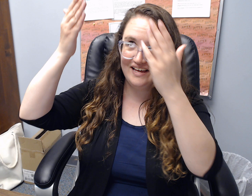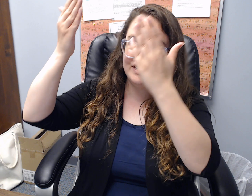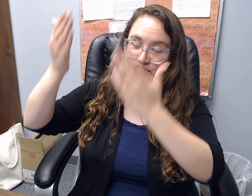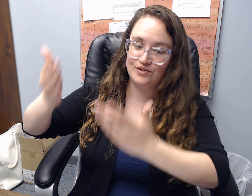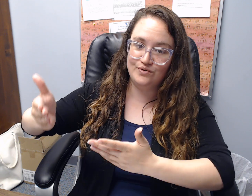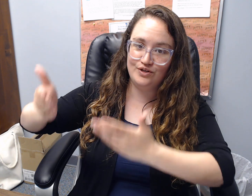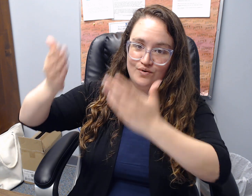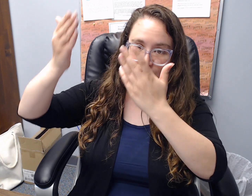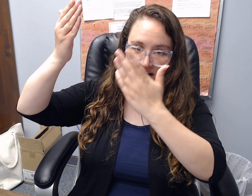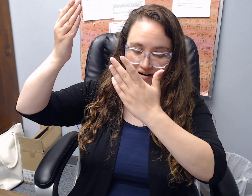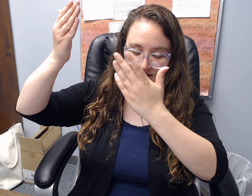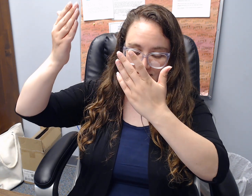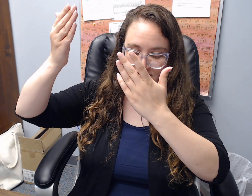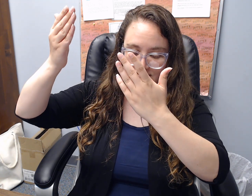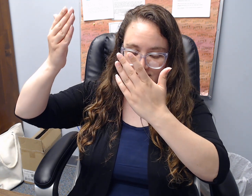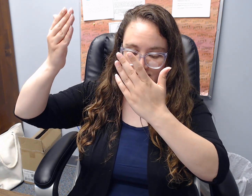It's who you are.